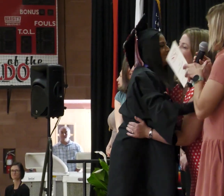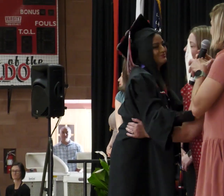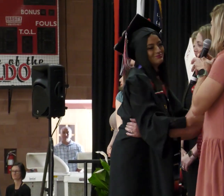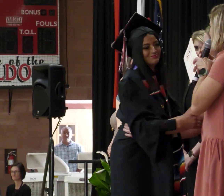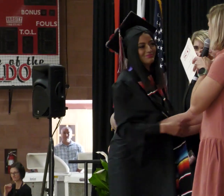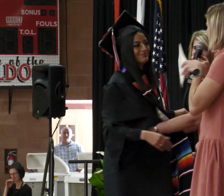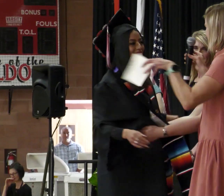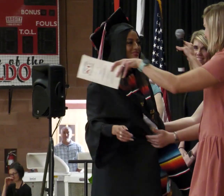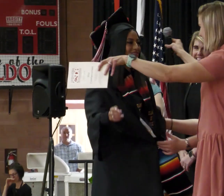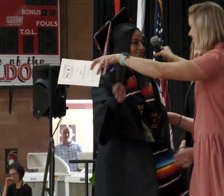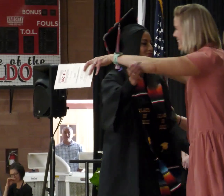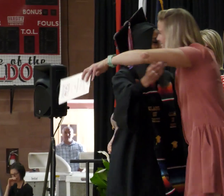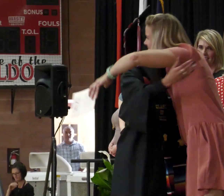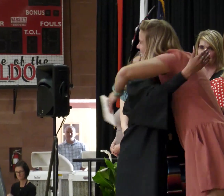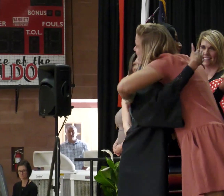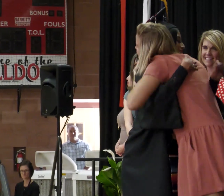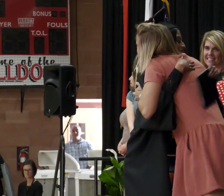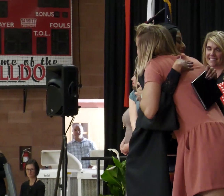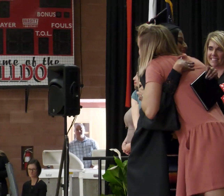Congratulations